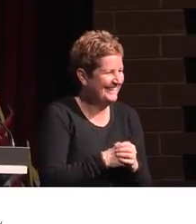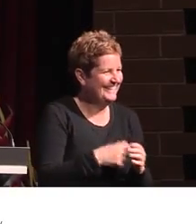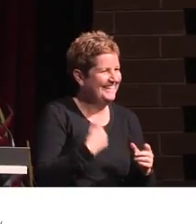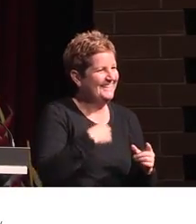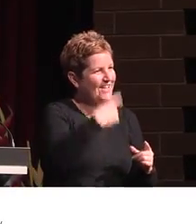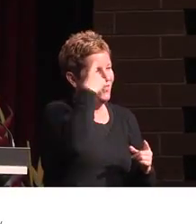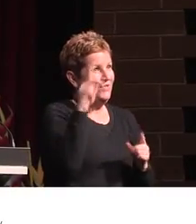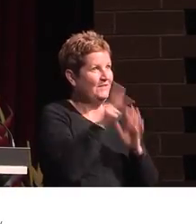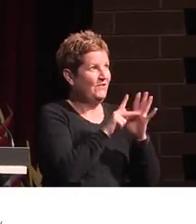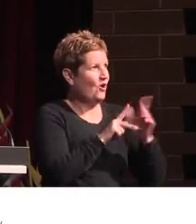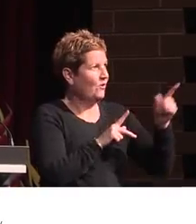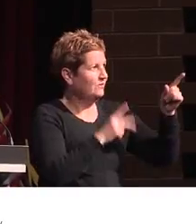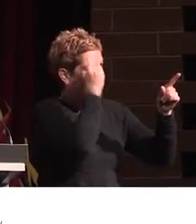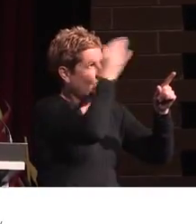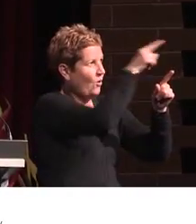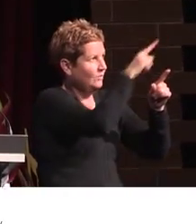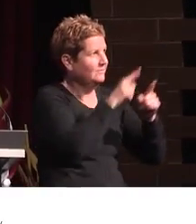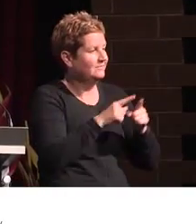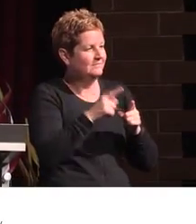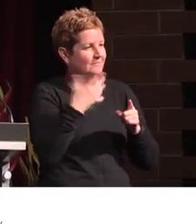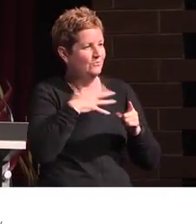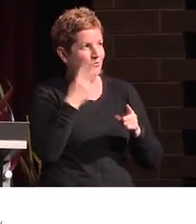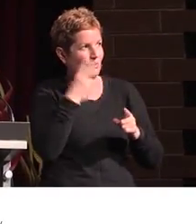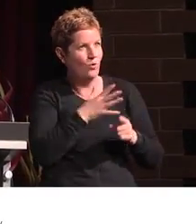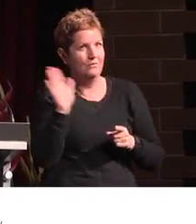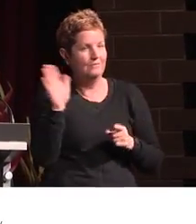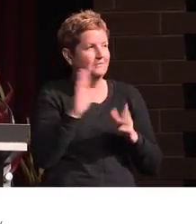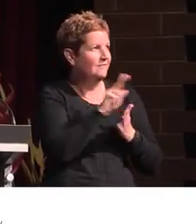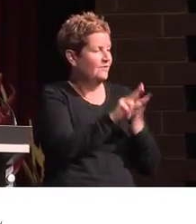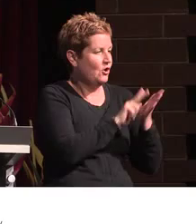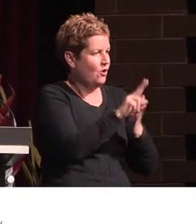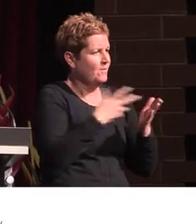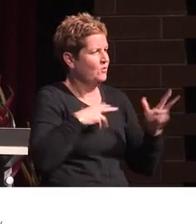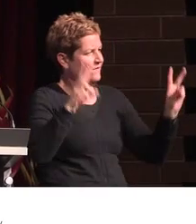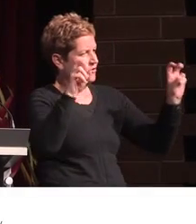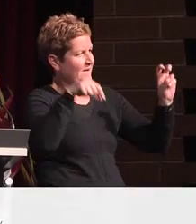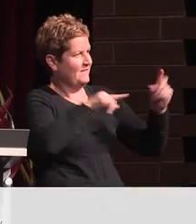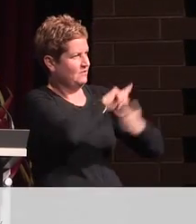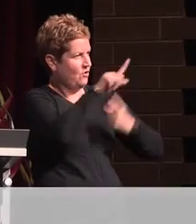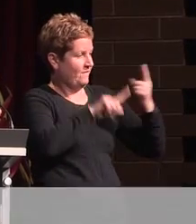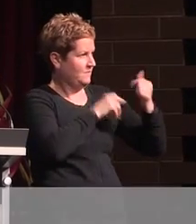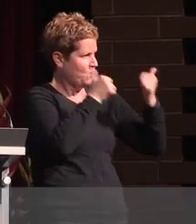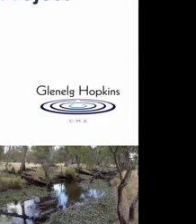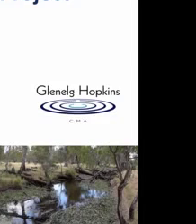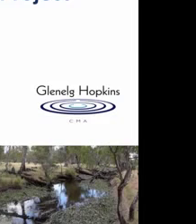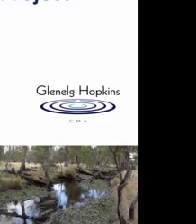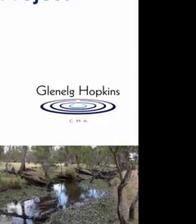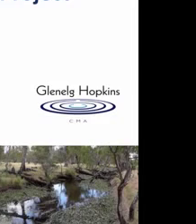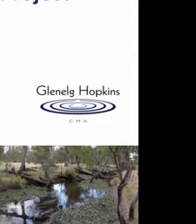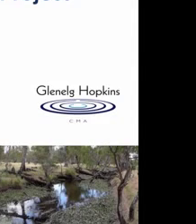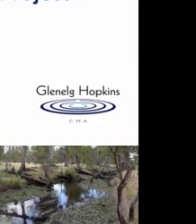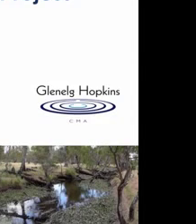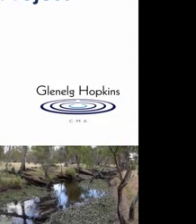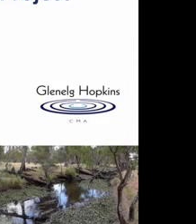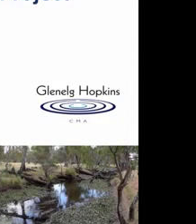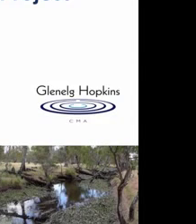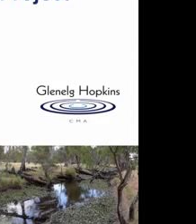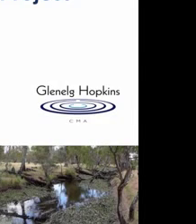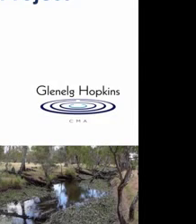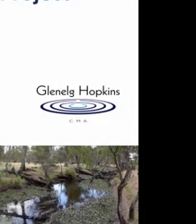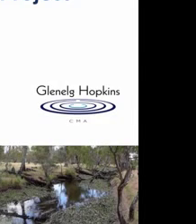for upstairs, would be quite fitting given the topic of this conference, but also some of the things that Ian was mentioning this